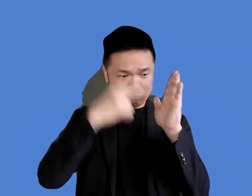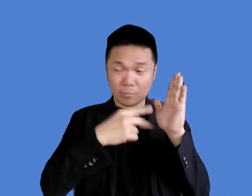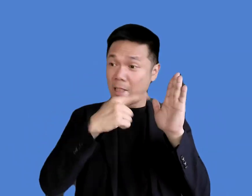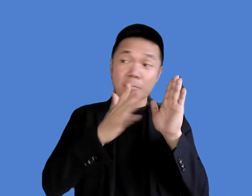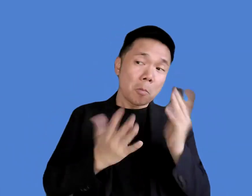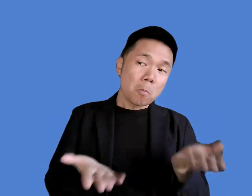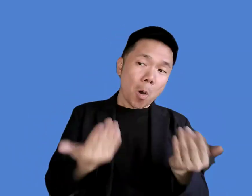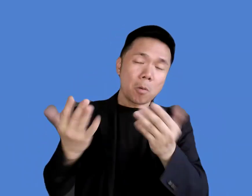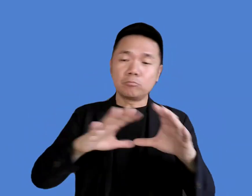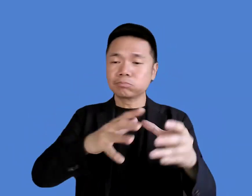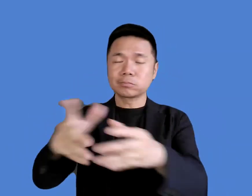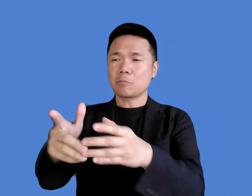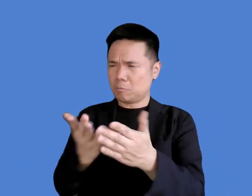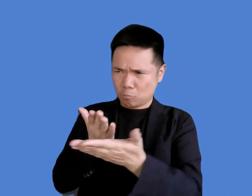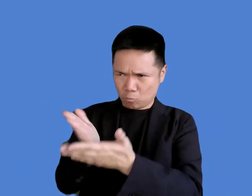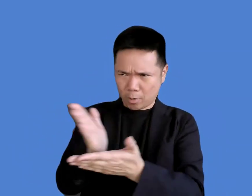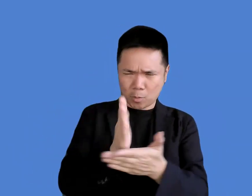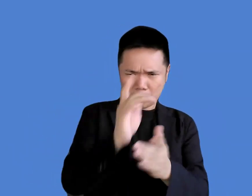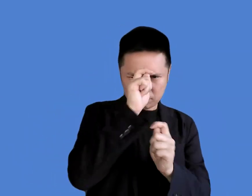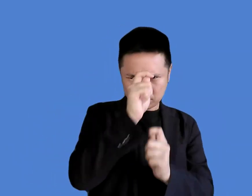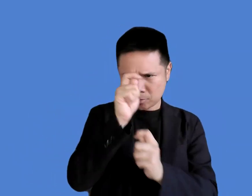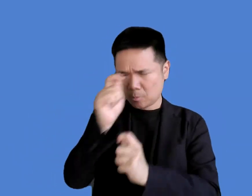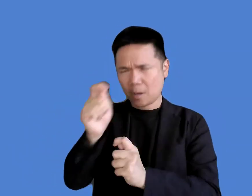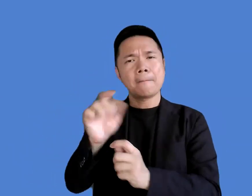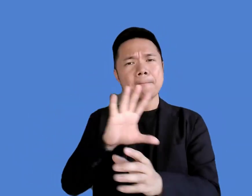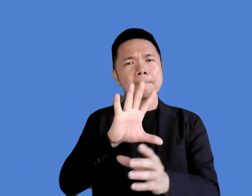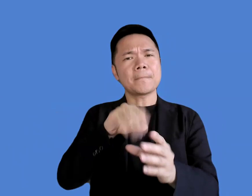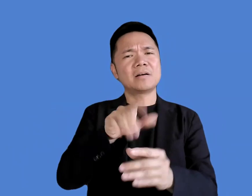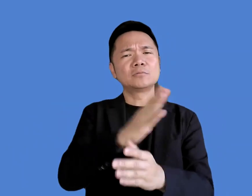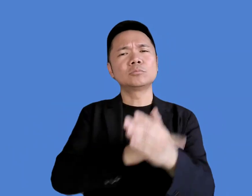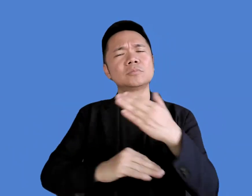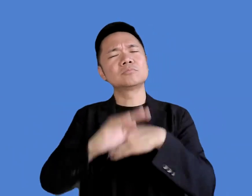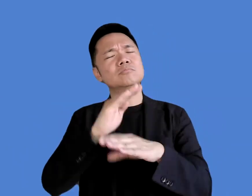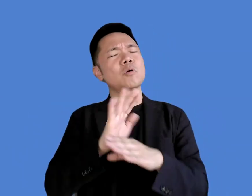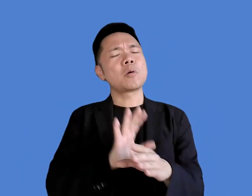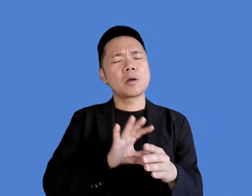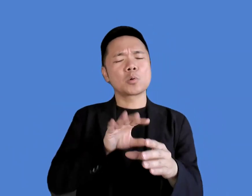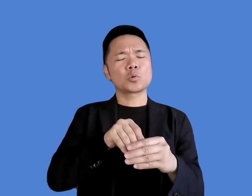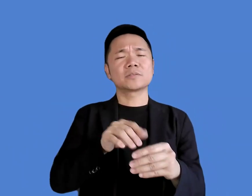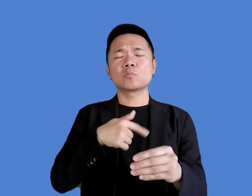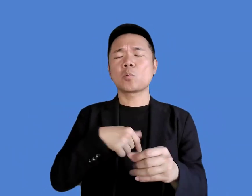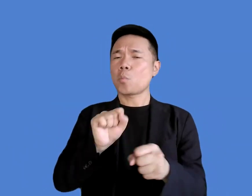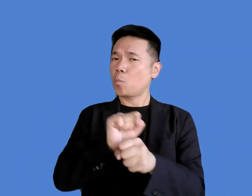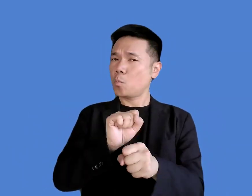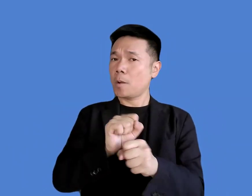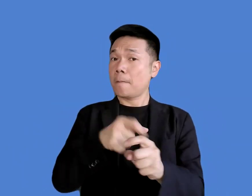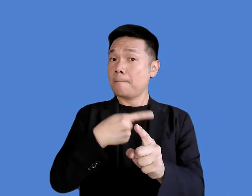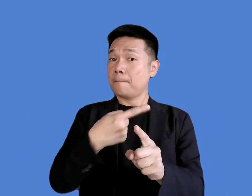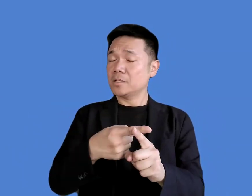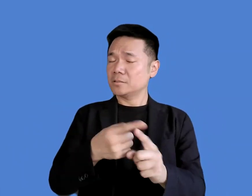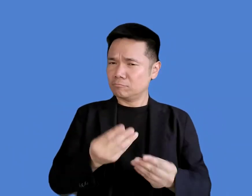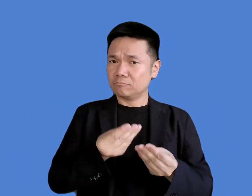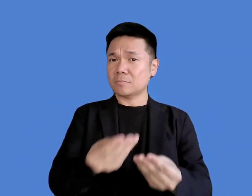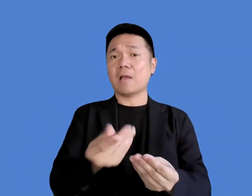promote the rights and equity for people with disabilities in access to inclusive work and economic